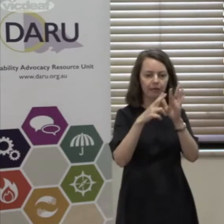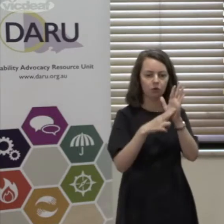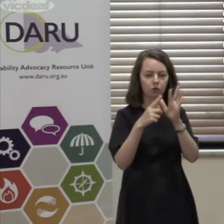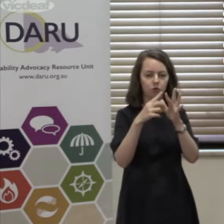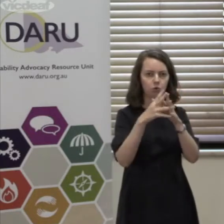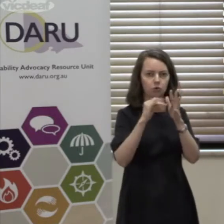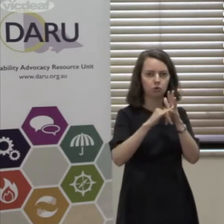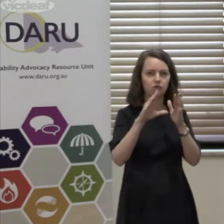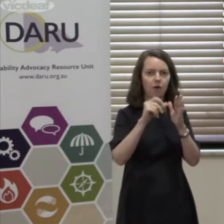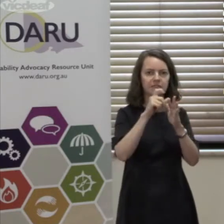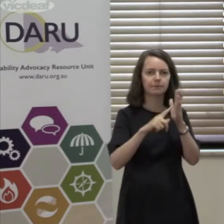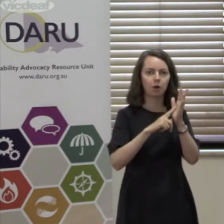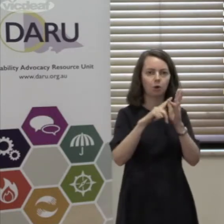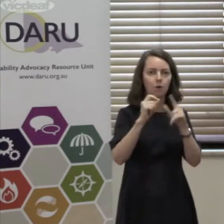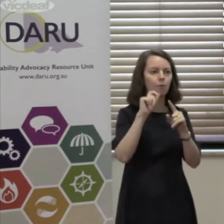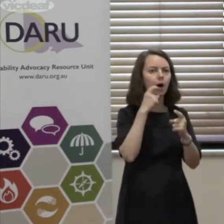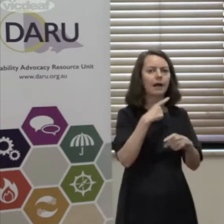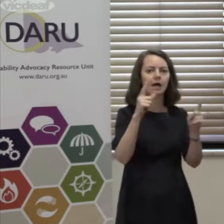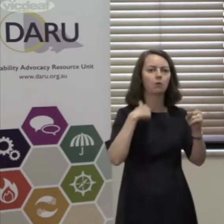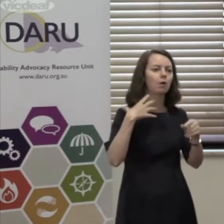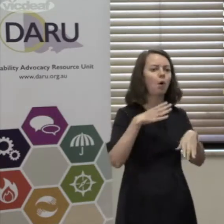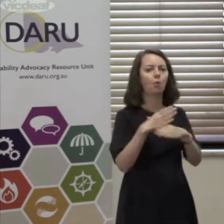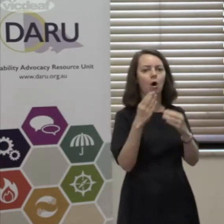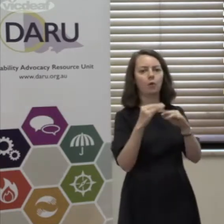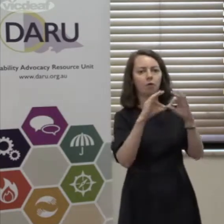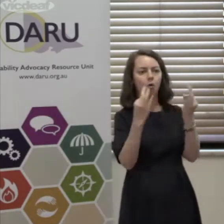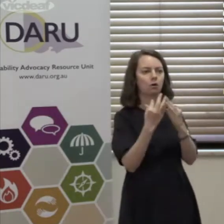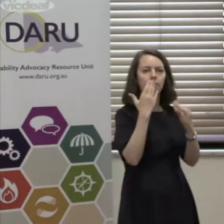because that will be where we will talk about those things in more detail.